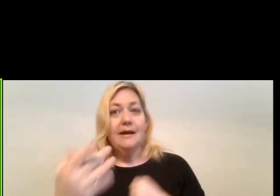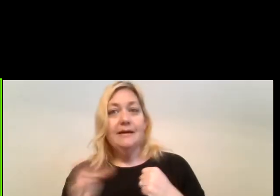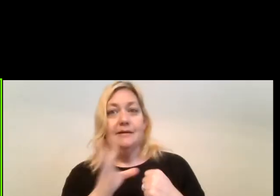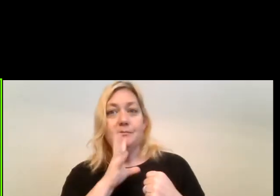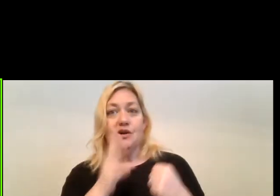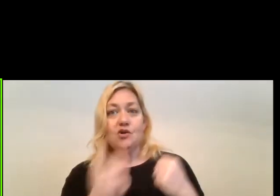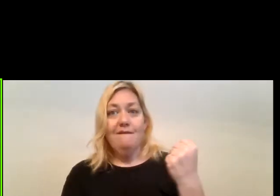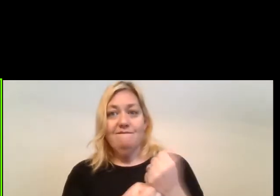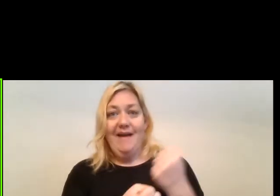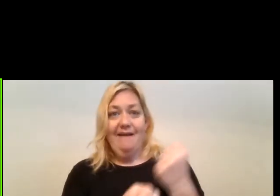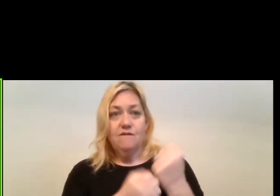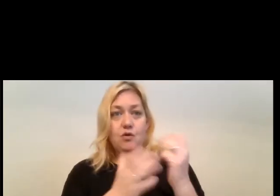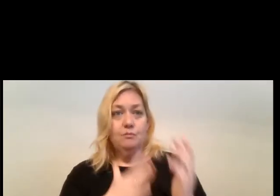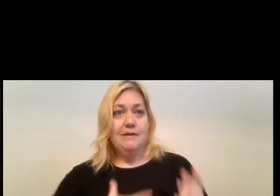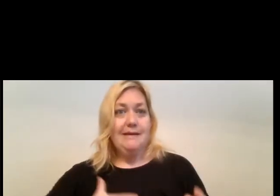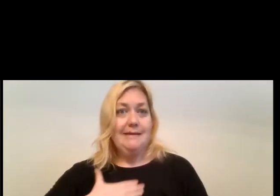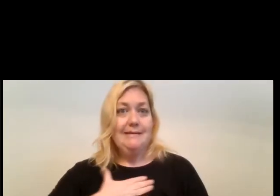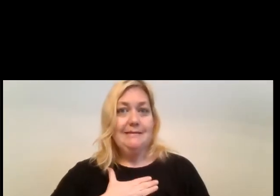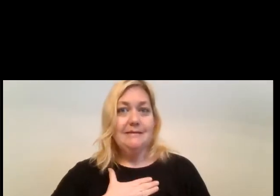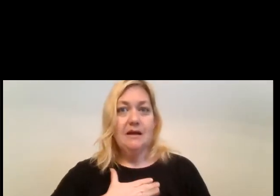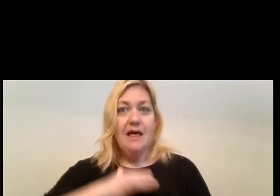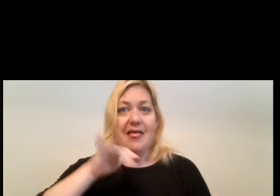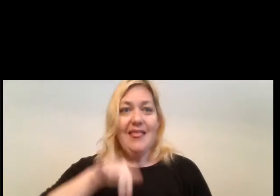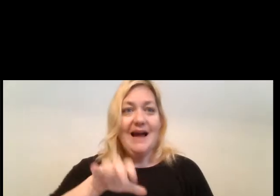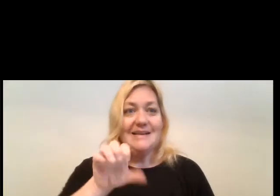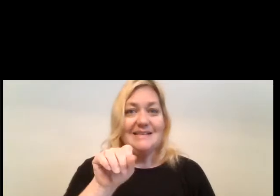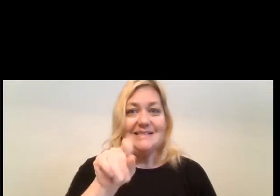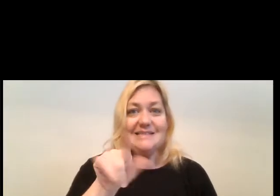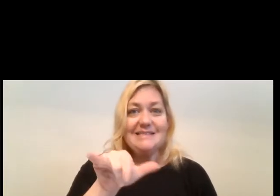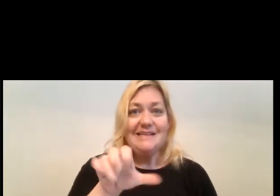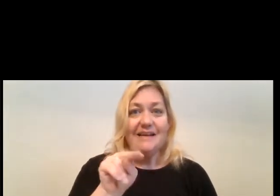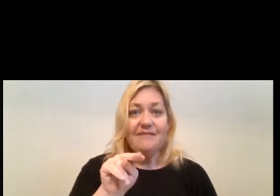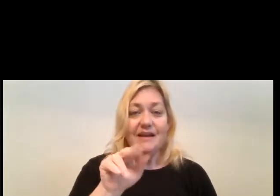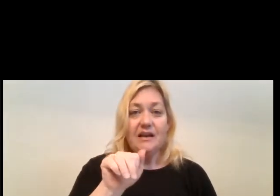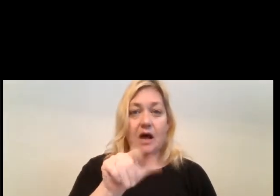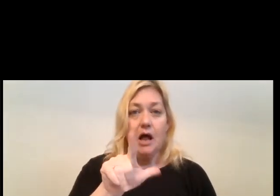please. That is Stephen Alari.